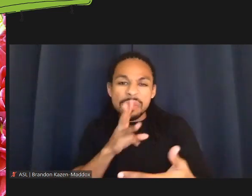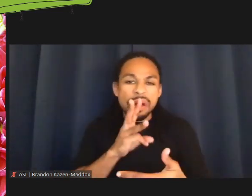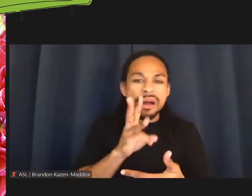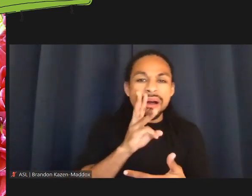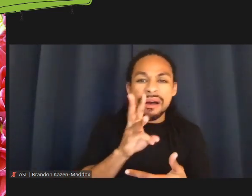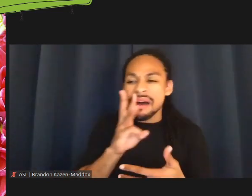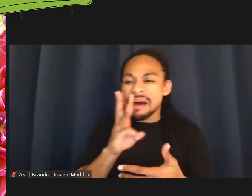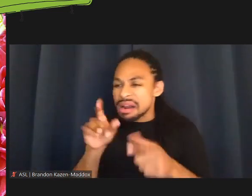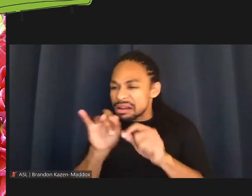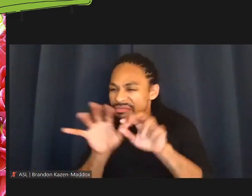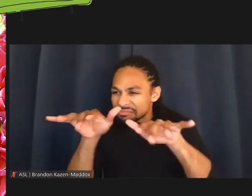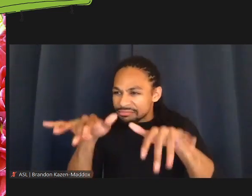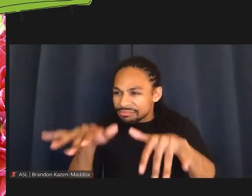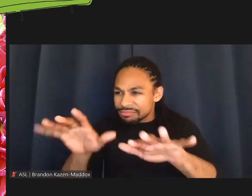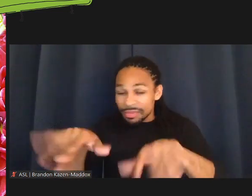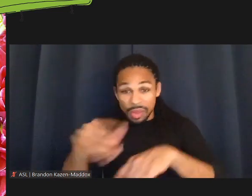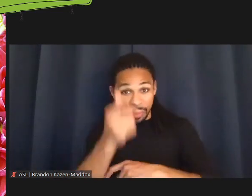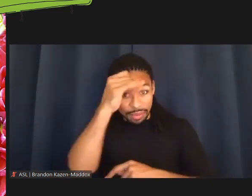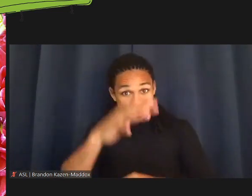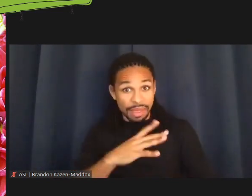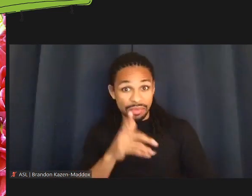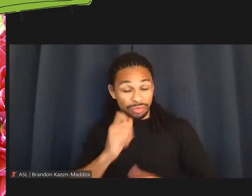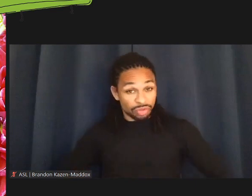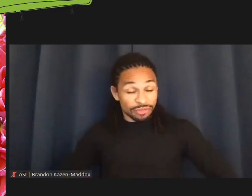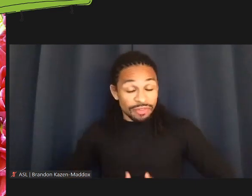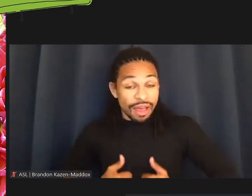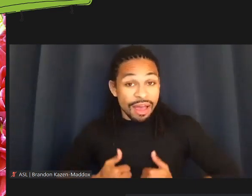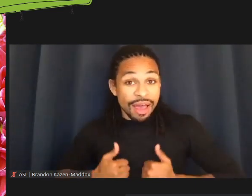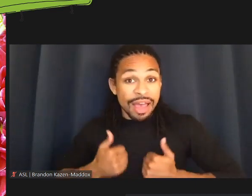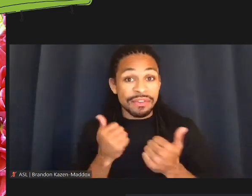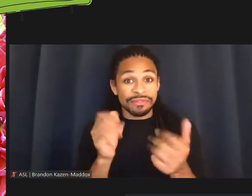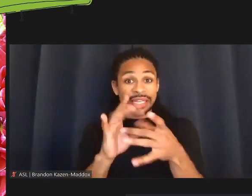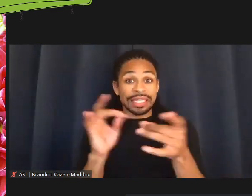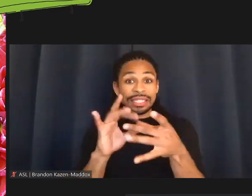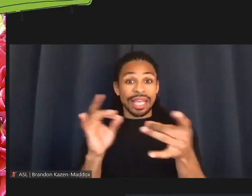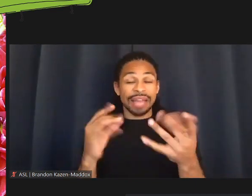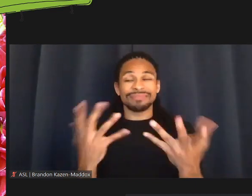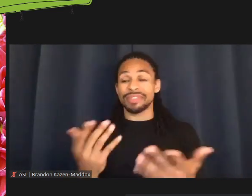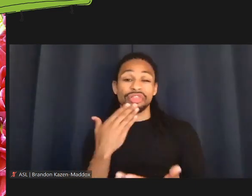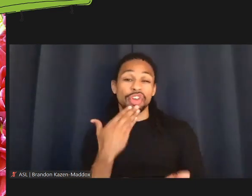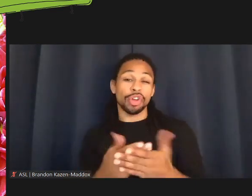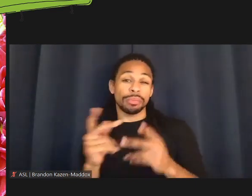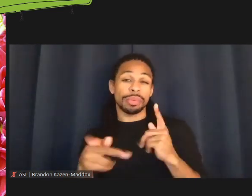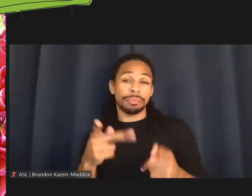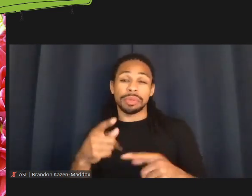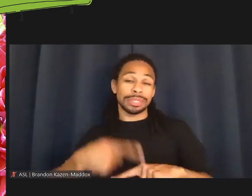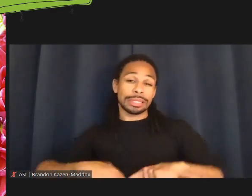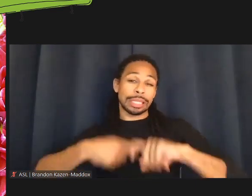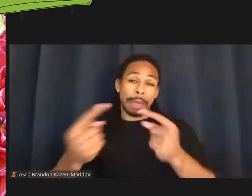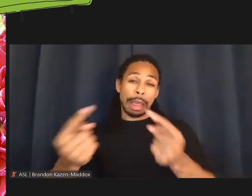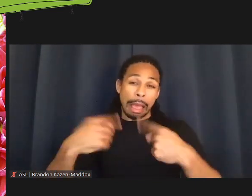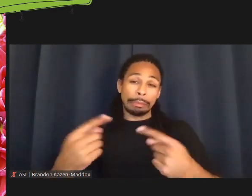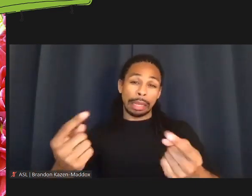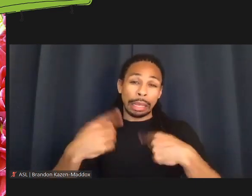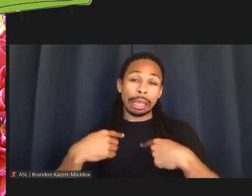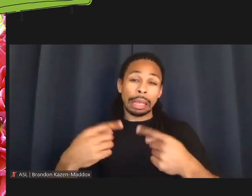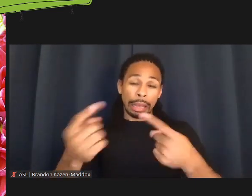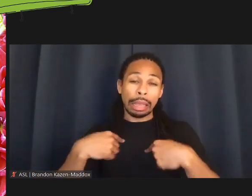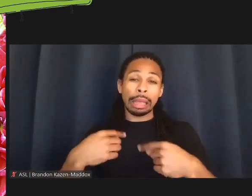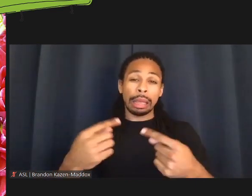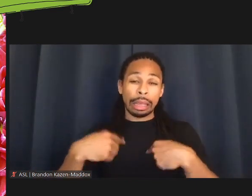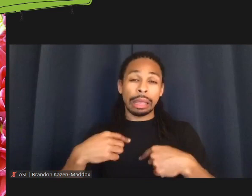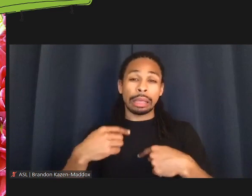says, after August, the good people stop coming so much, the journalists. In autumn, there's